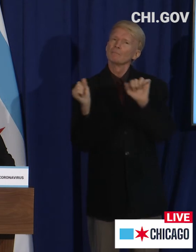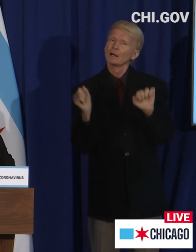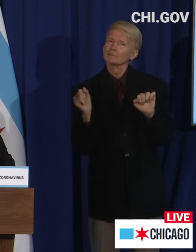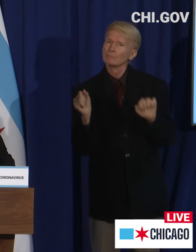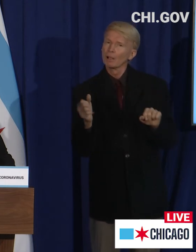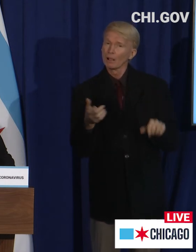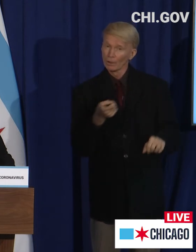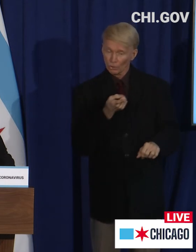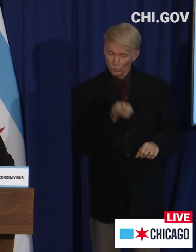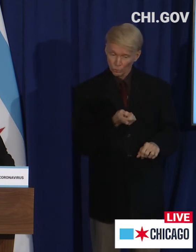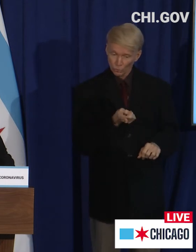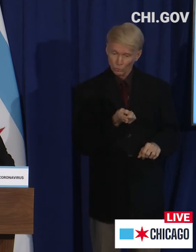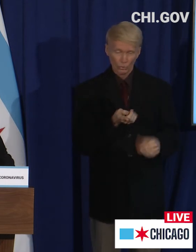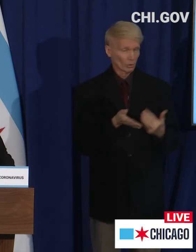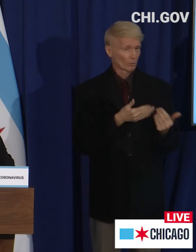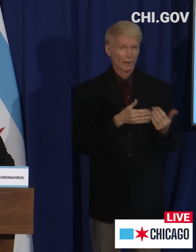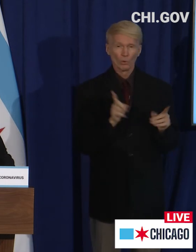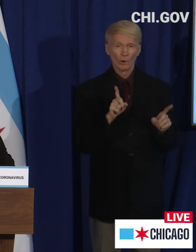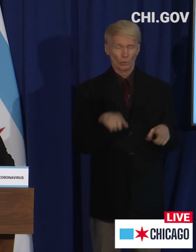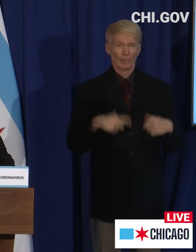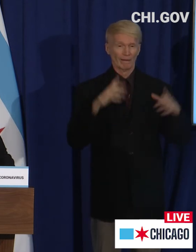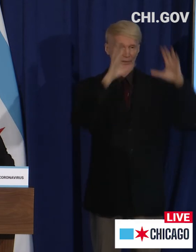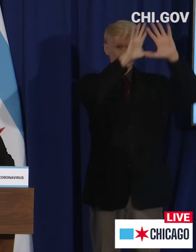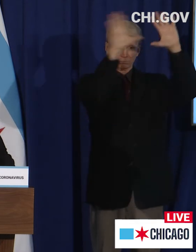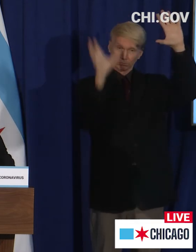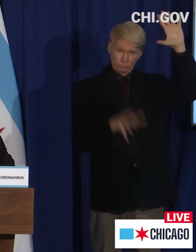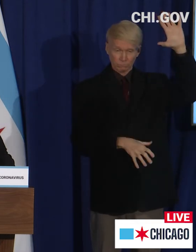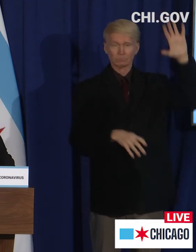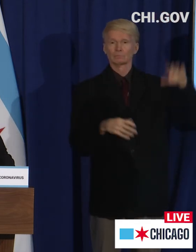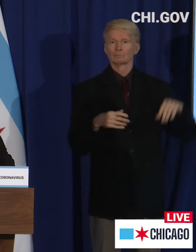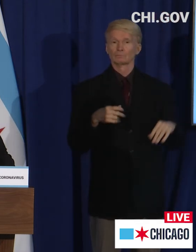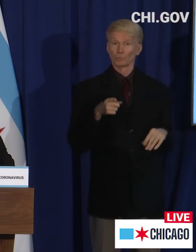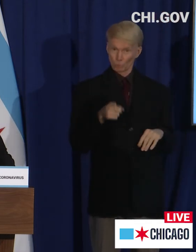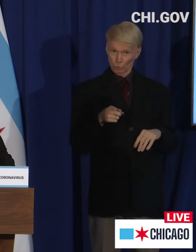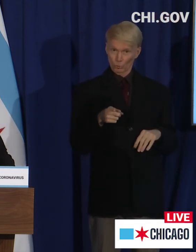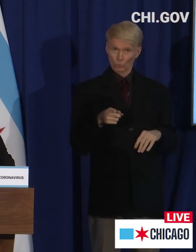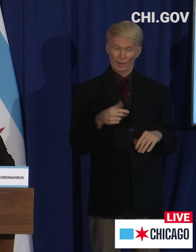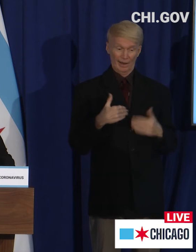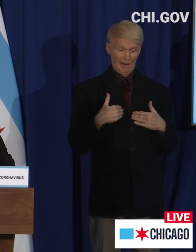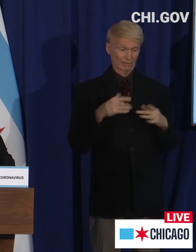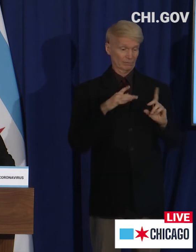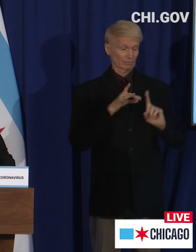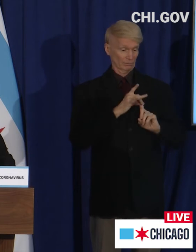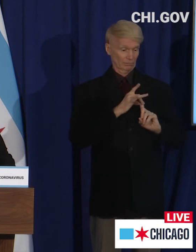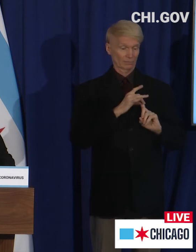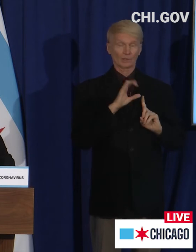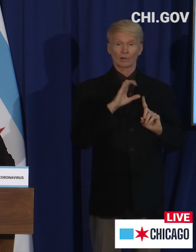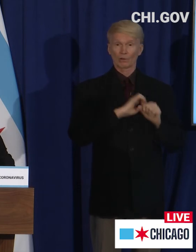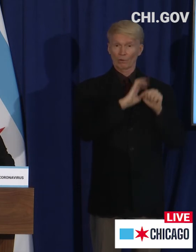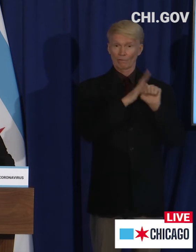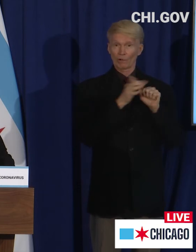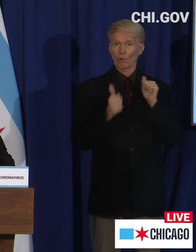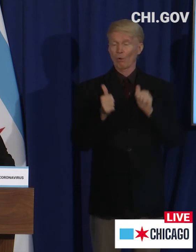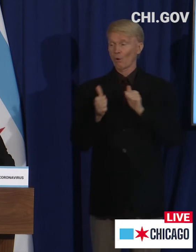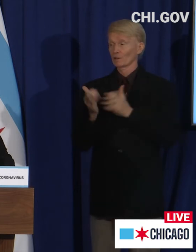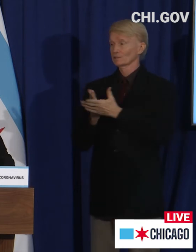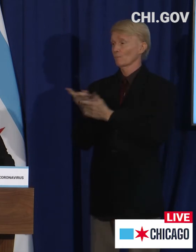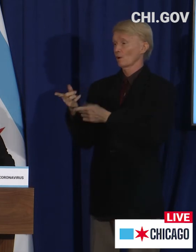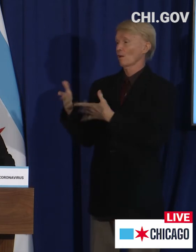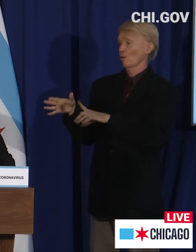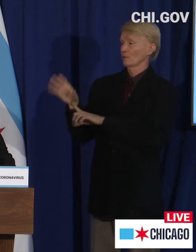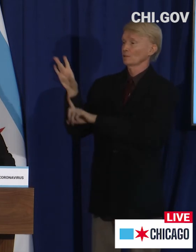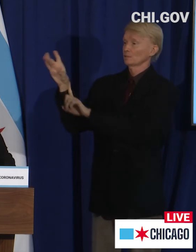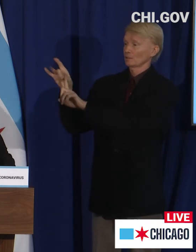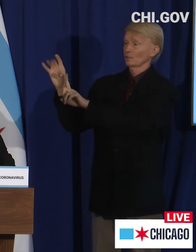if you yourself, no matter where you live in the city, if you've been diagnosed with COVID or you've been exposed to someone with